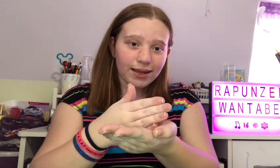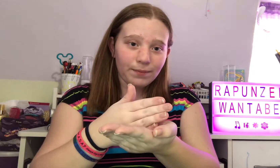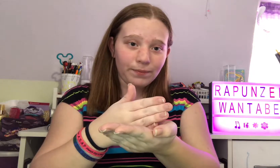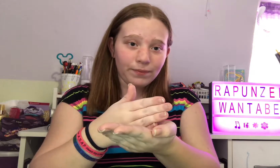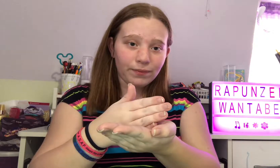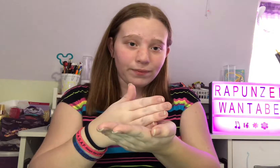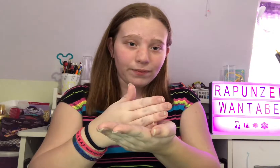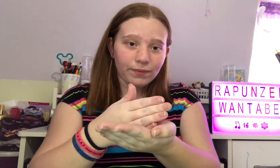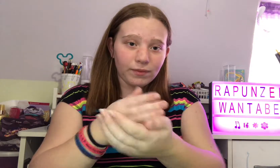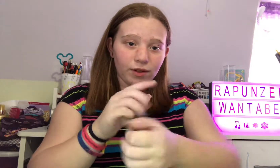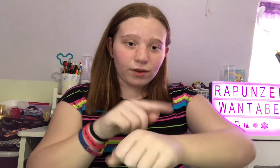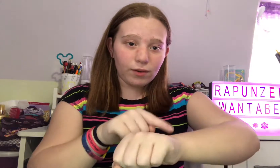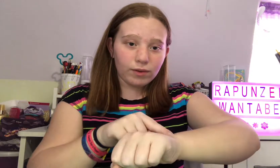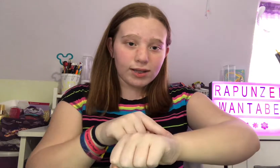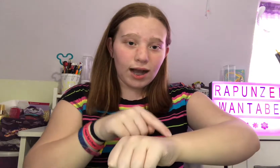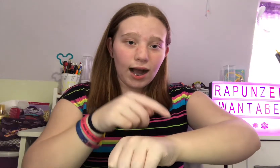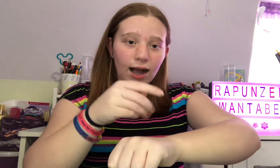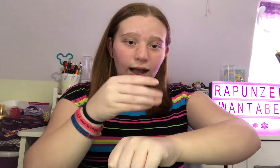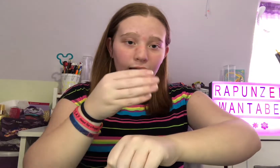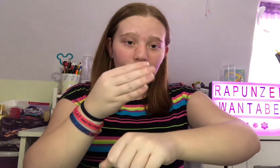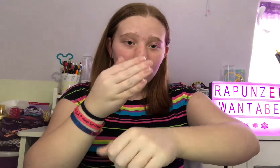hit. So, time.